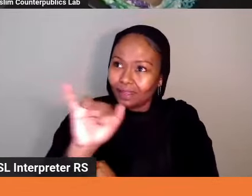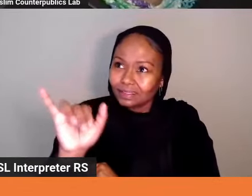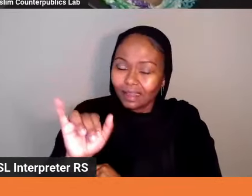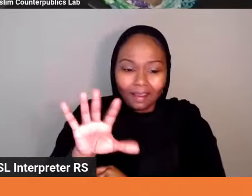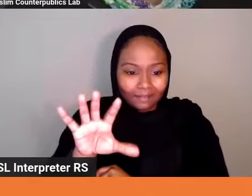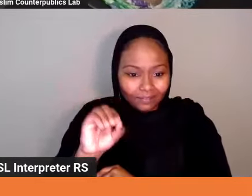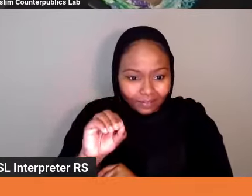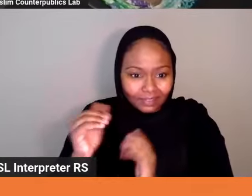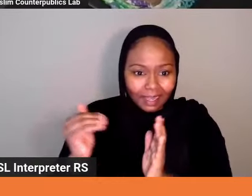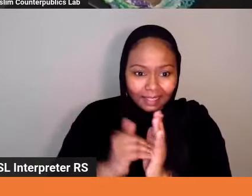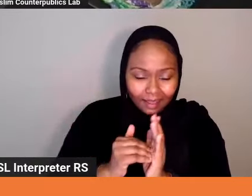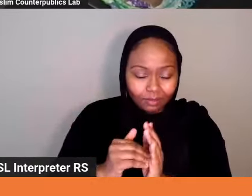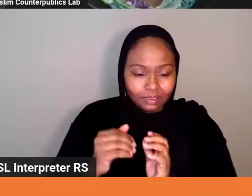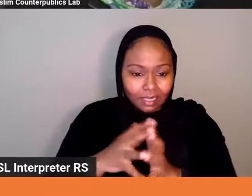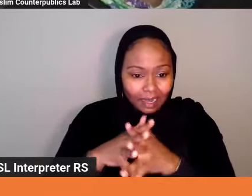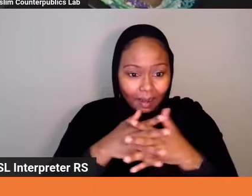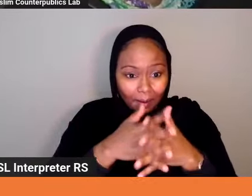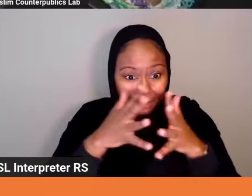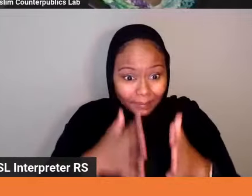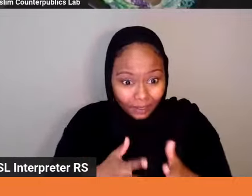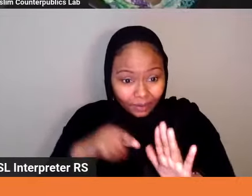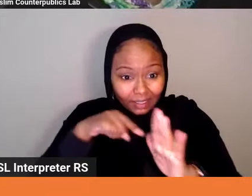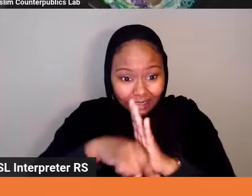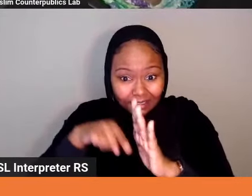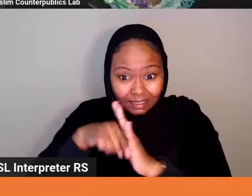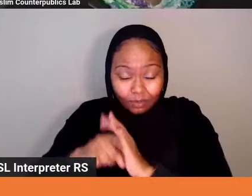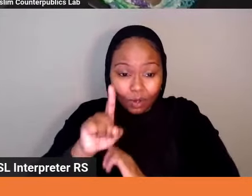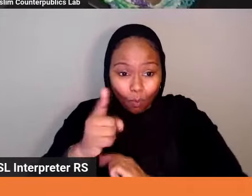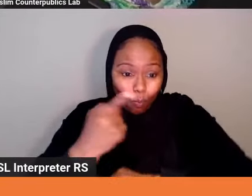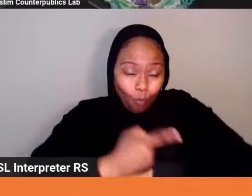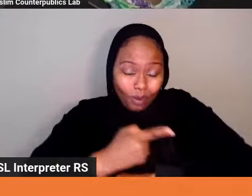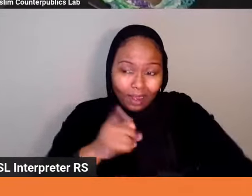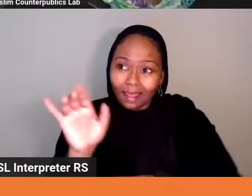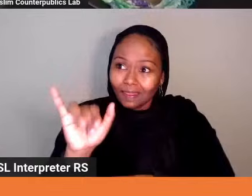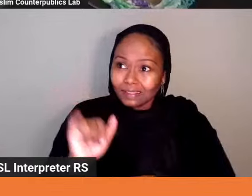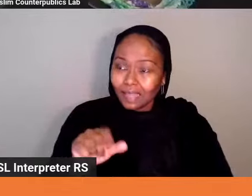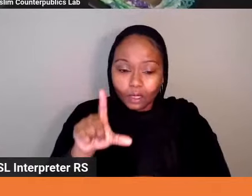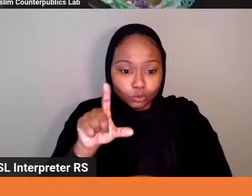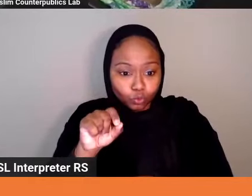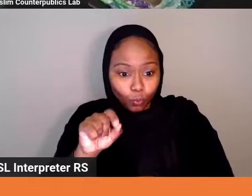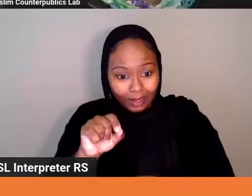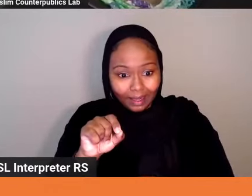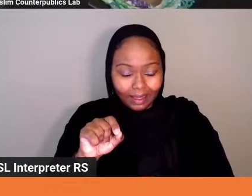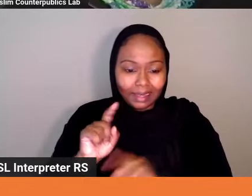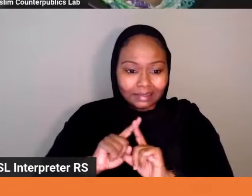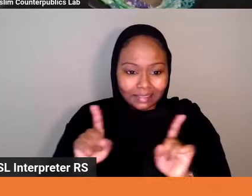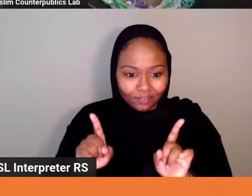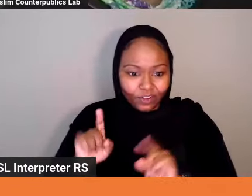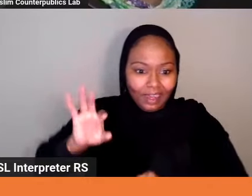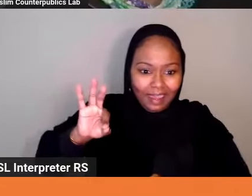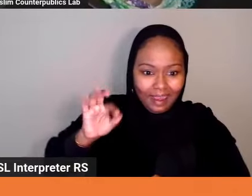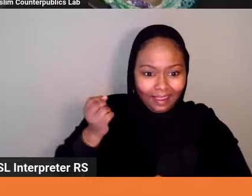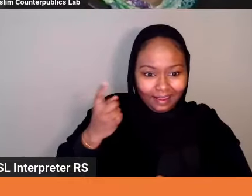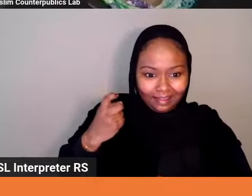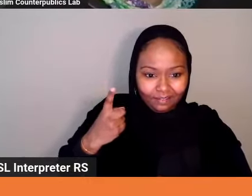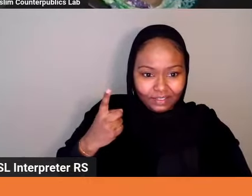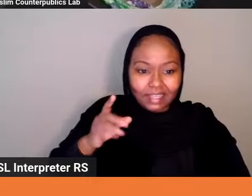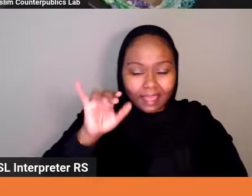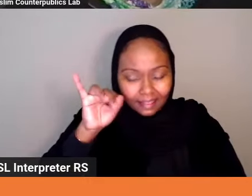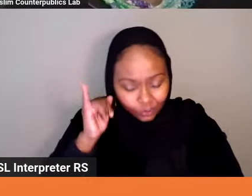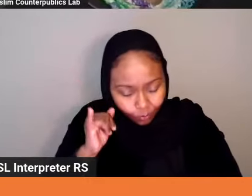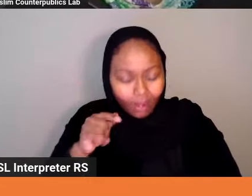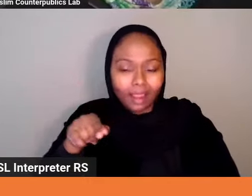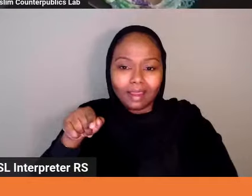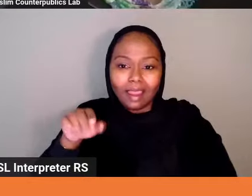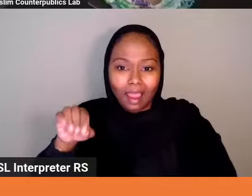murdered in a single day. That's 20 9/11s. That is why October 7th is another day that will live in